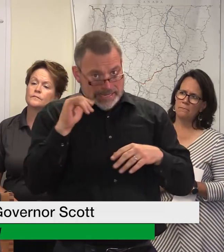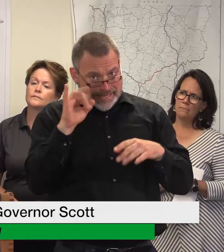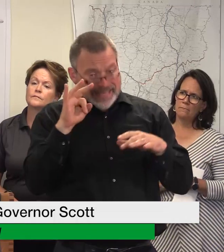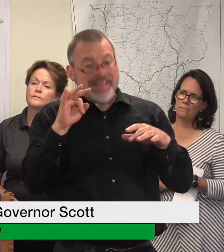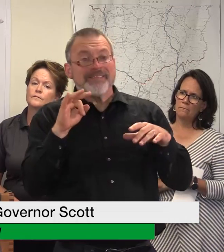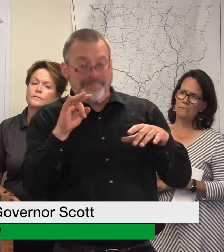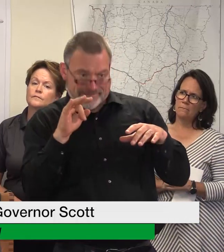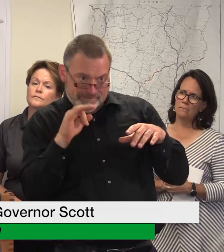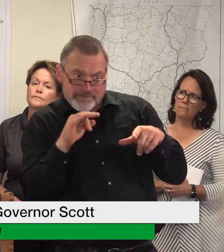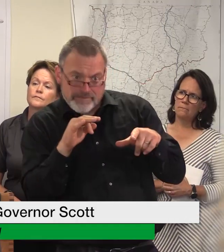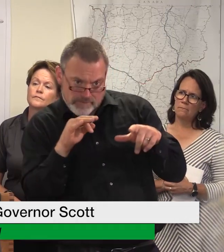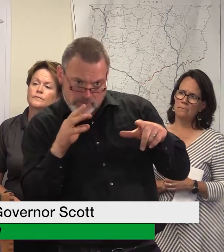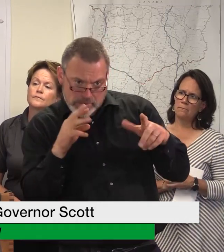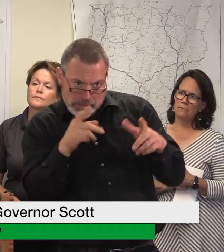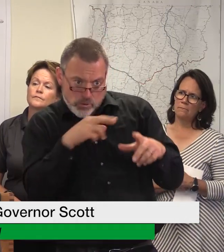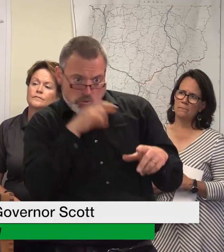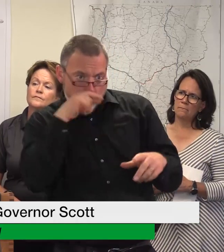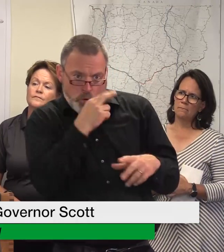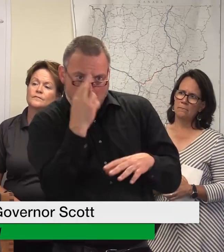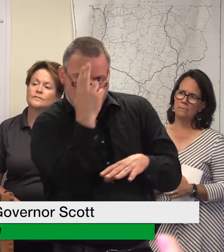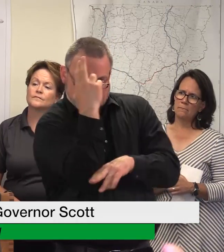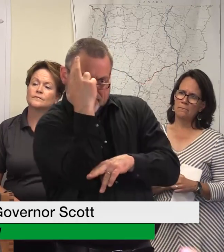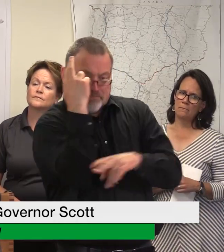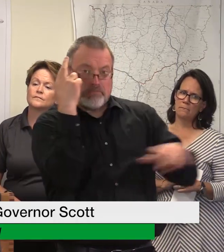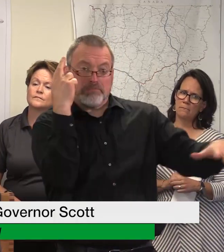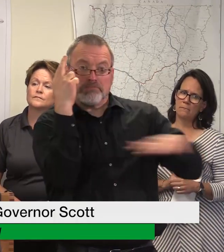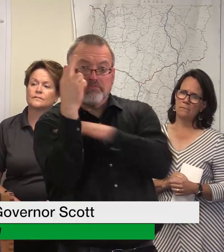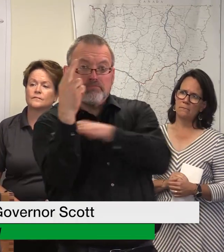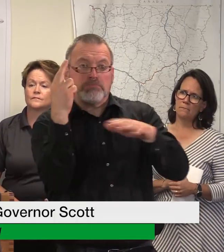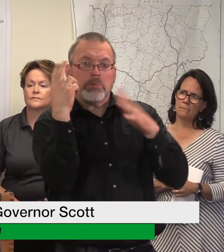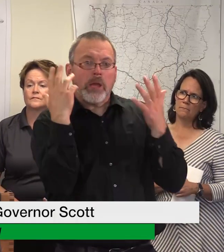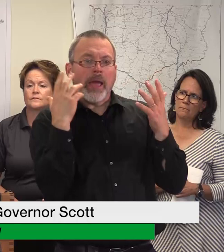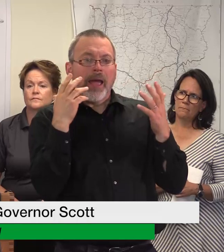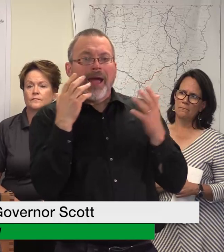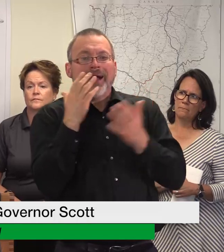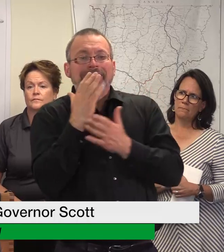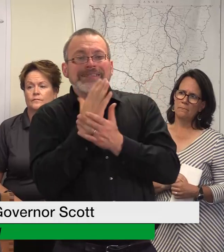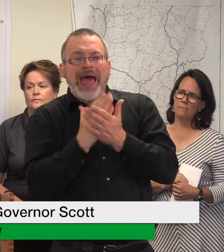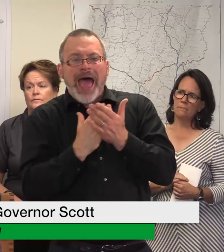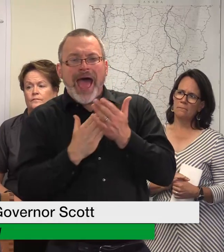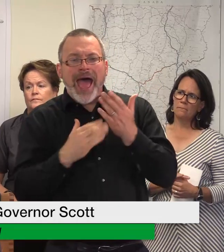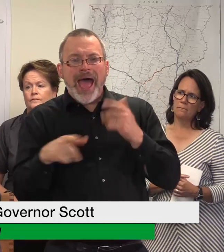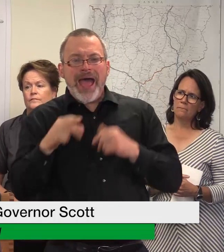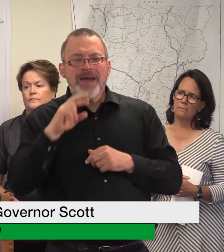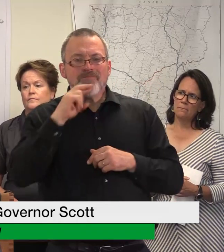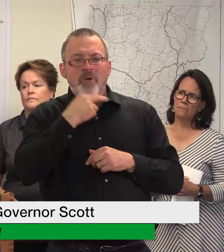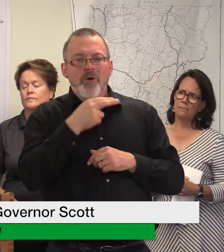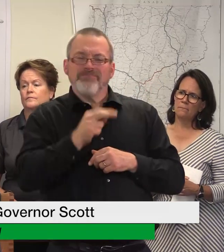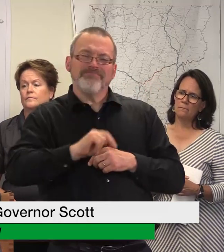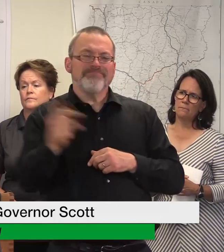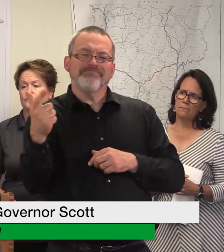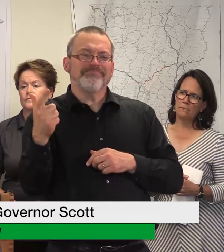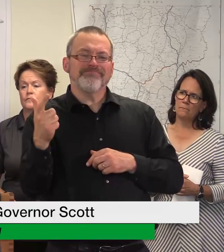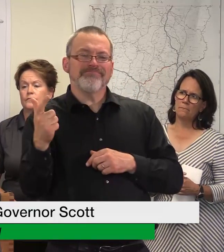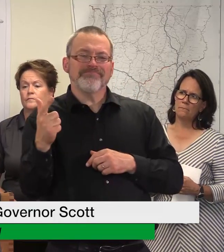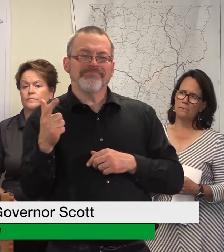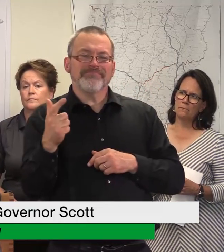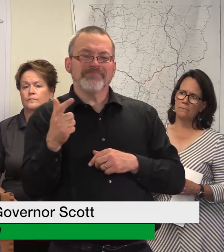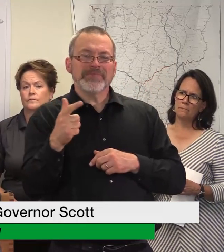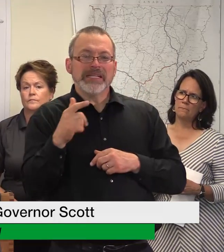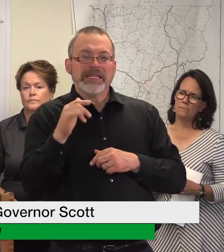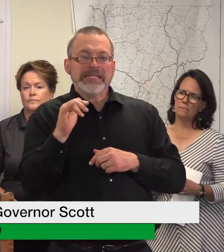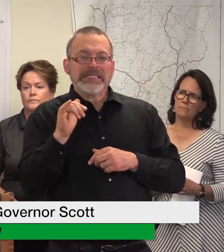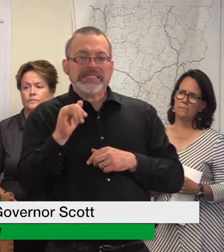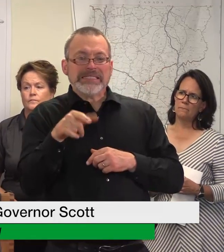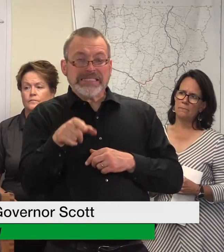come back. I think it's gone the other way. I think there's a lot of corn that for livestock feed is not doing as well as we'd hoped